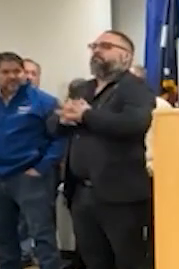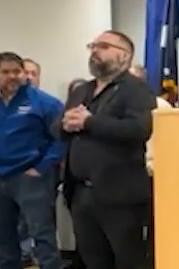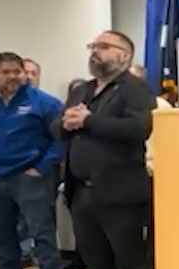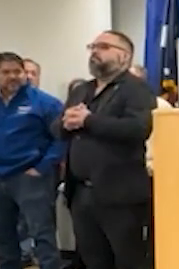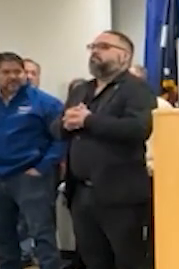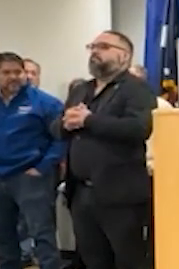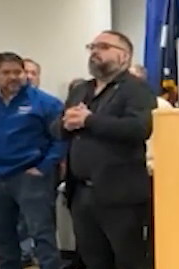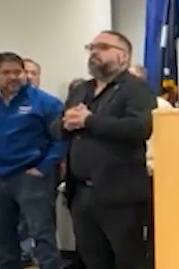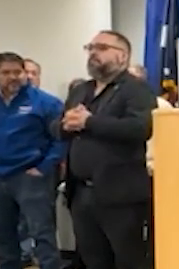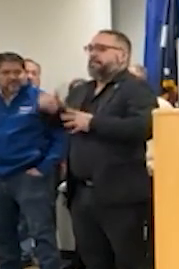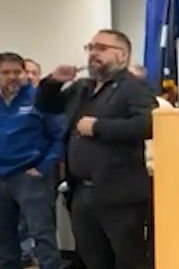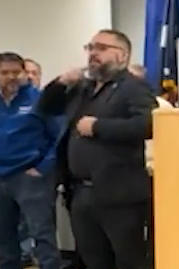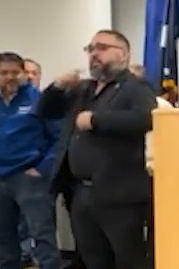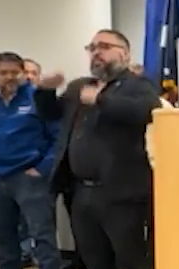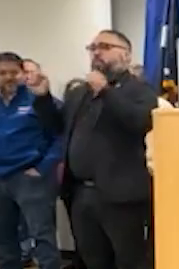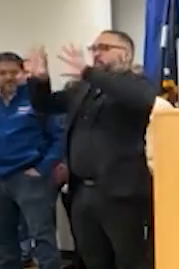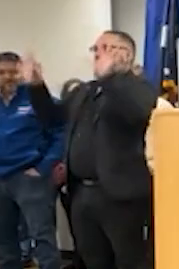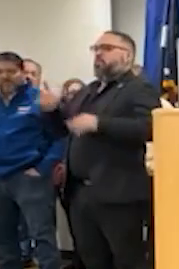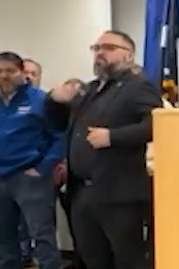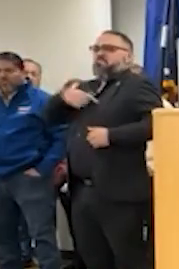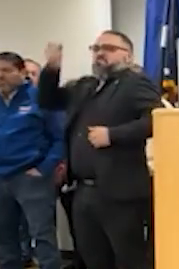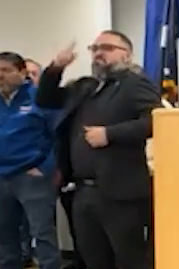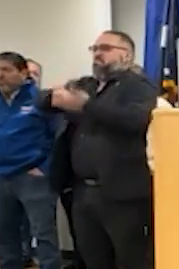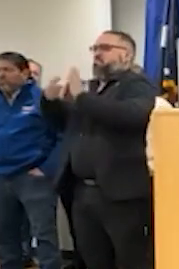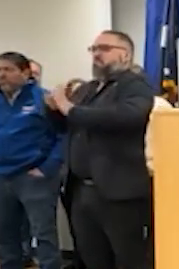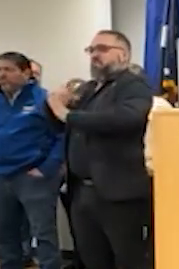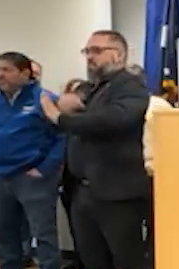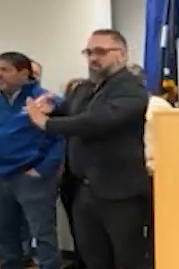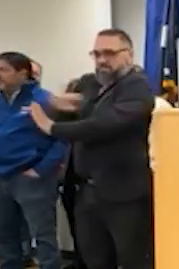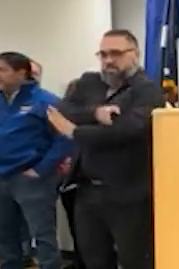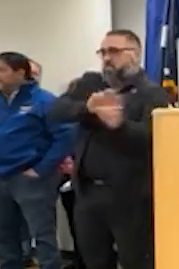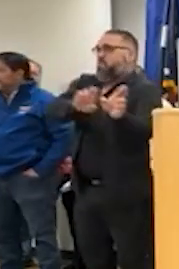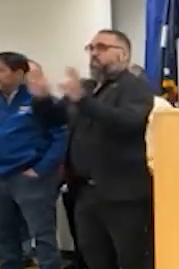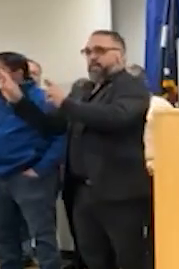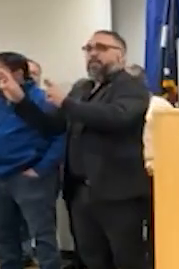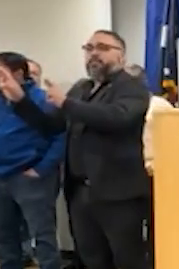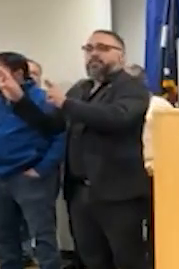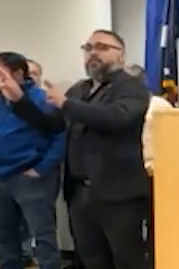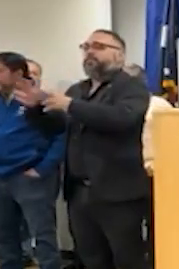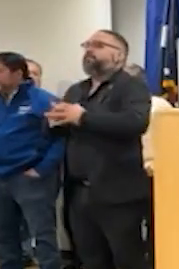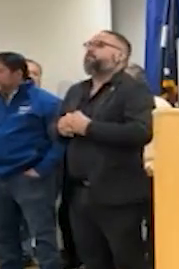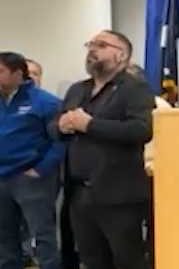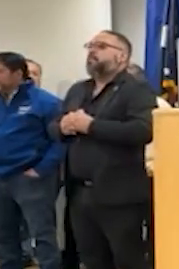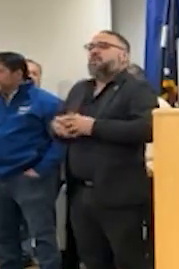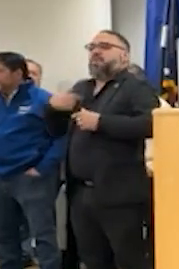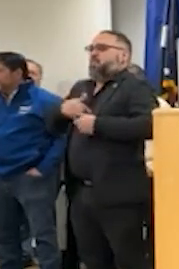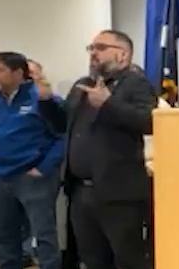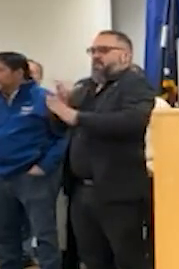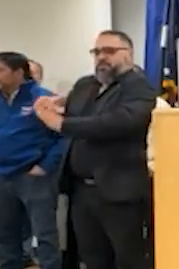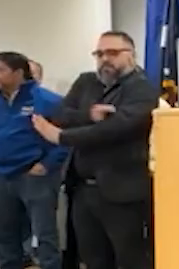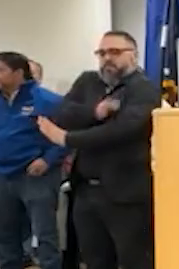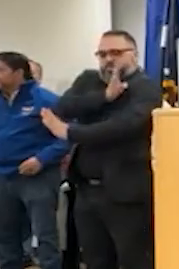there is extreme cold weather, and so we've taken every precaution to ensure that we are ready. So we have taken steps already when it